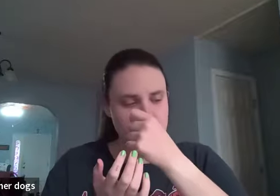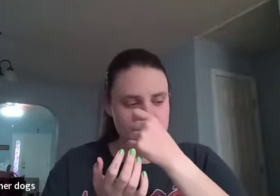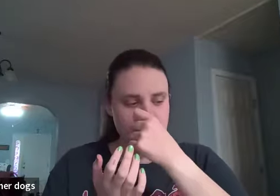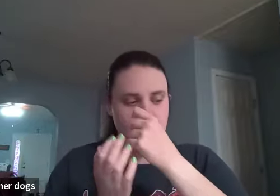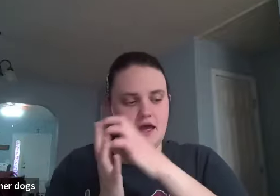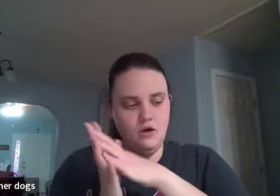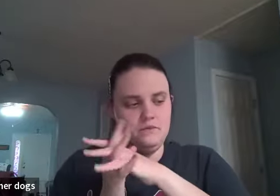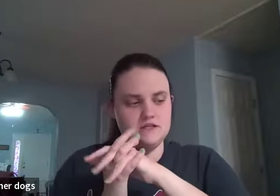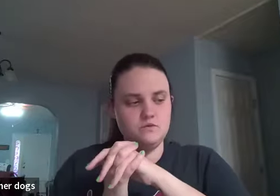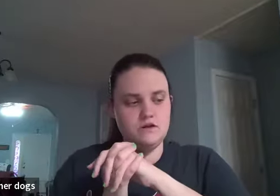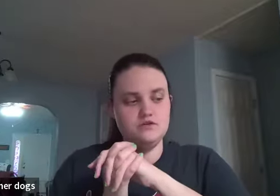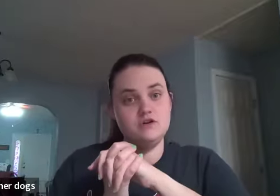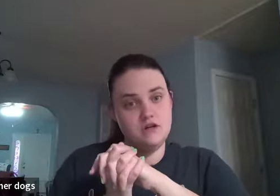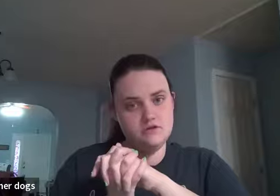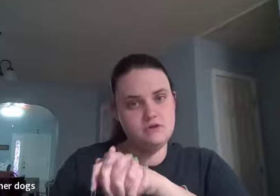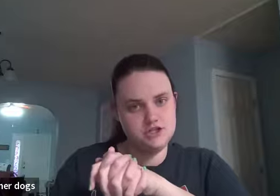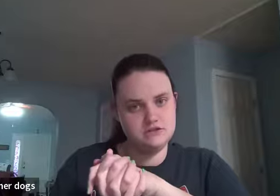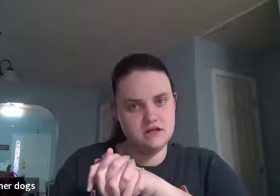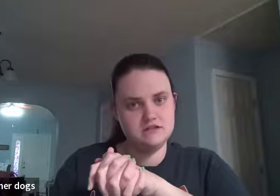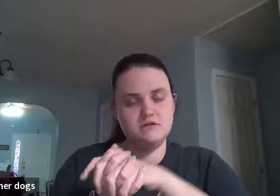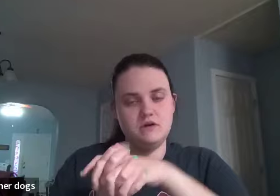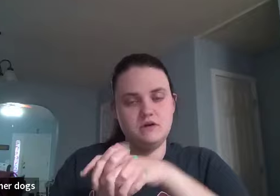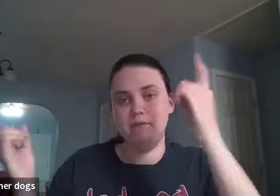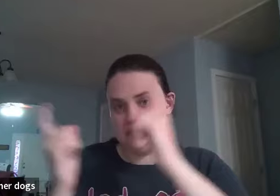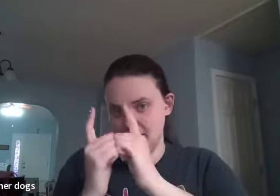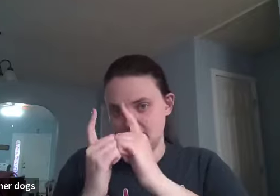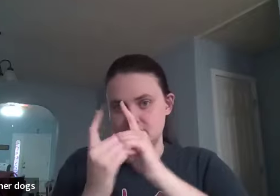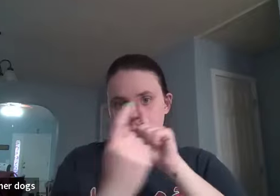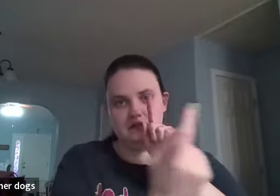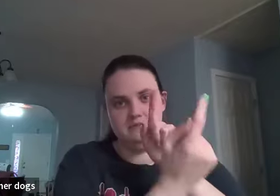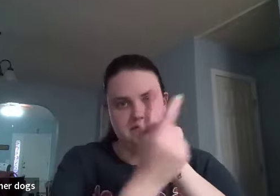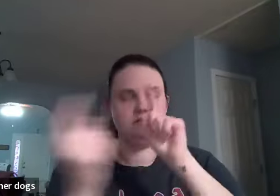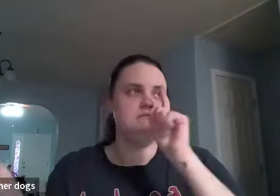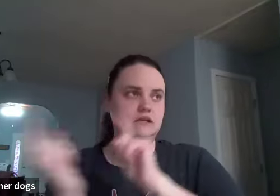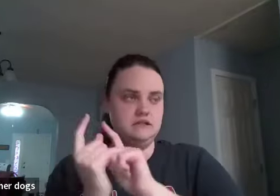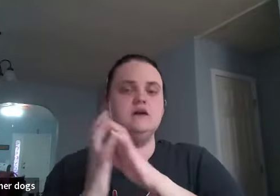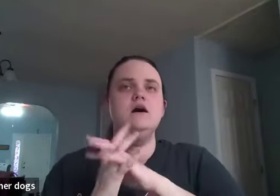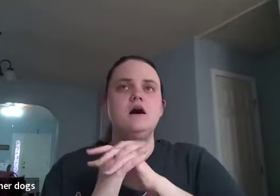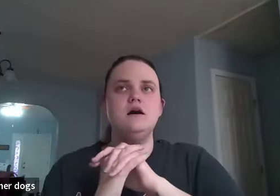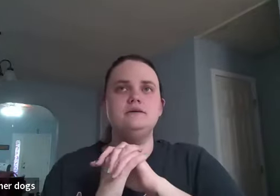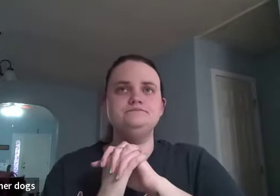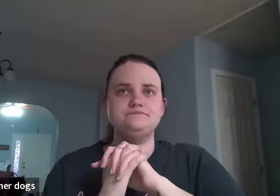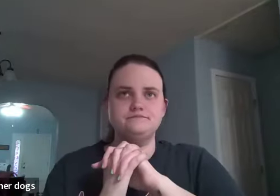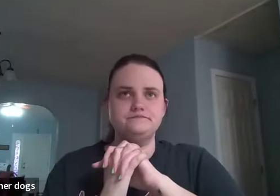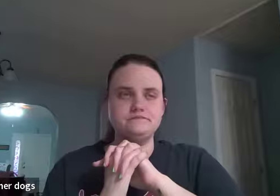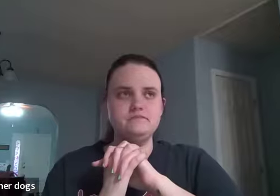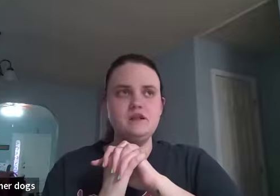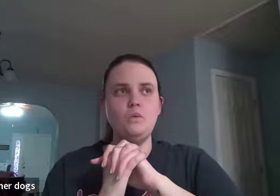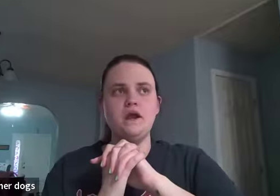we talked about it, help is one of those another directional sign. So kind of like the meet. Um,